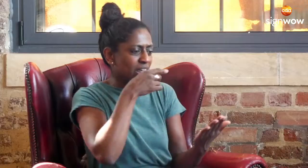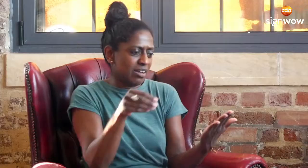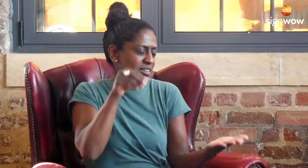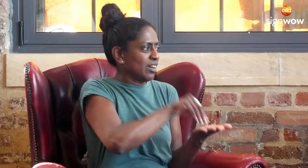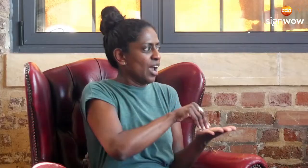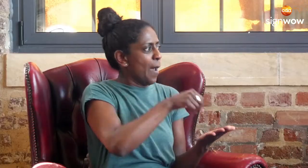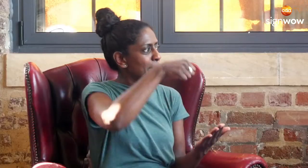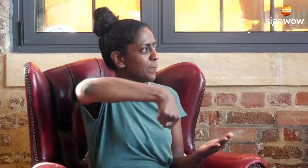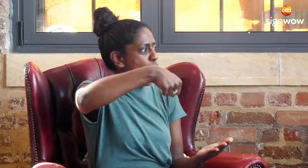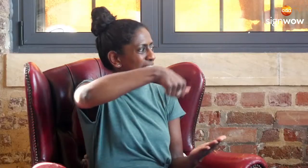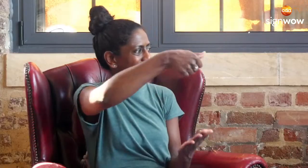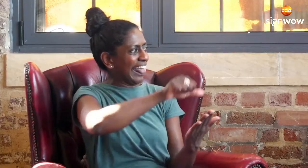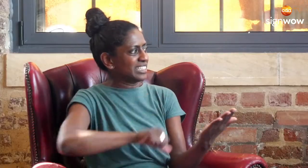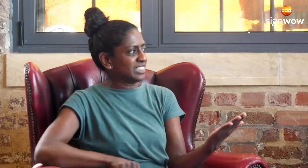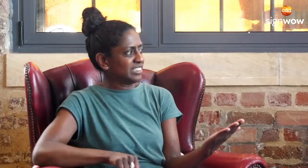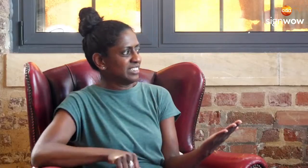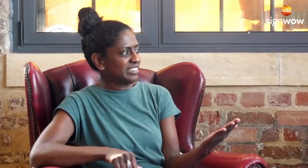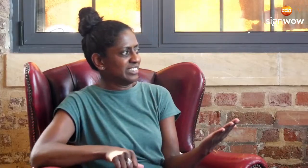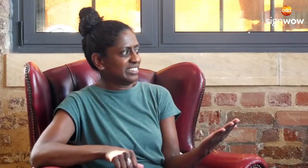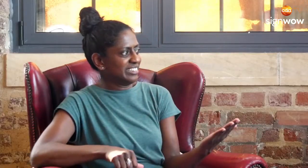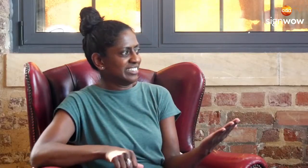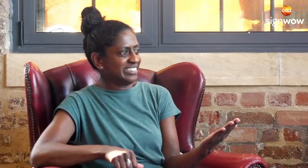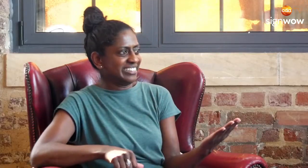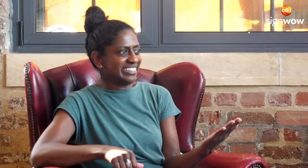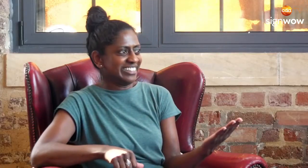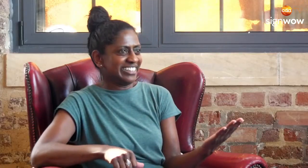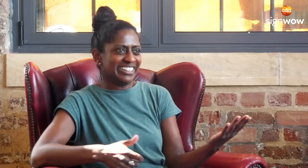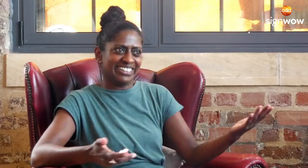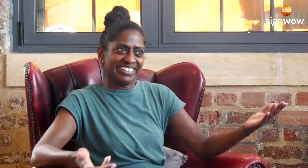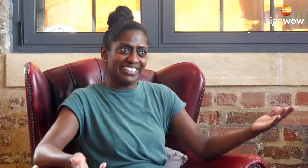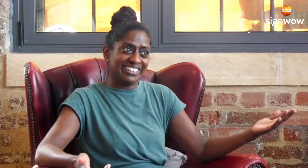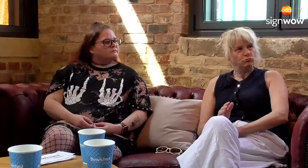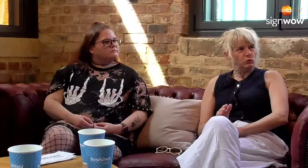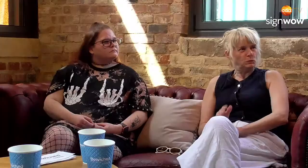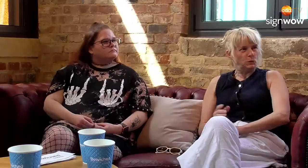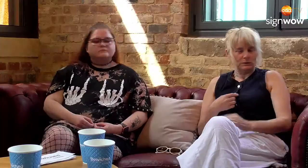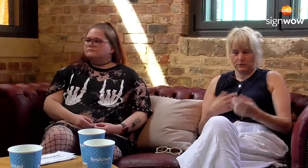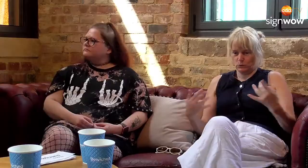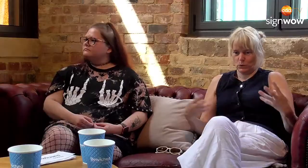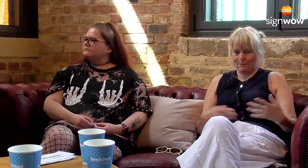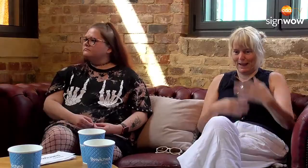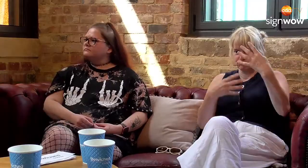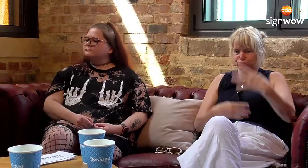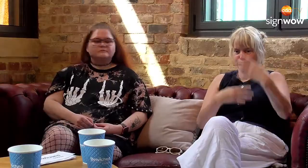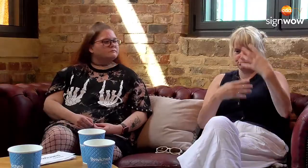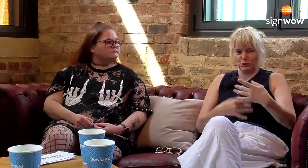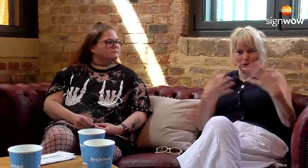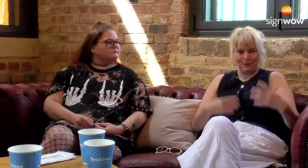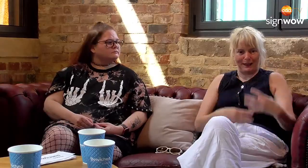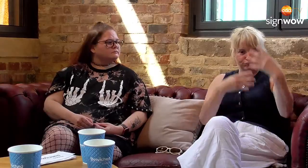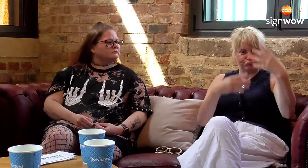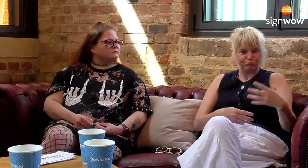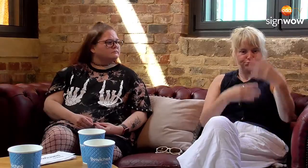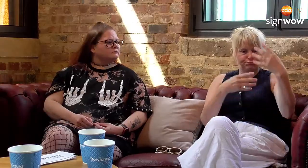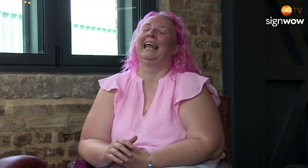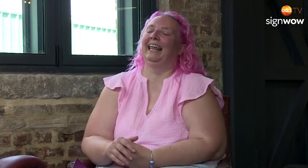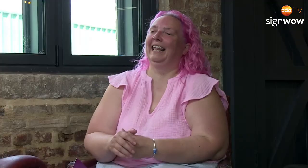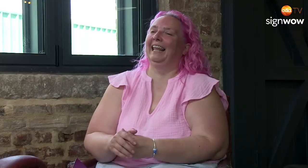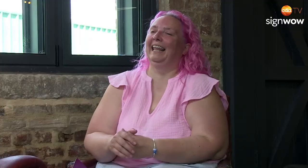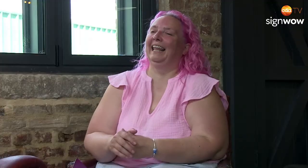there. And I suppose you'd add it to your bucket list. Absolutely. Have you got places like that? Yeah, or constantly